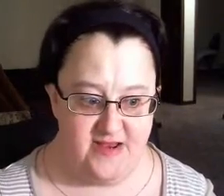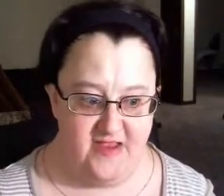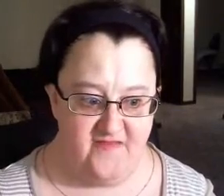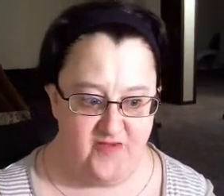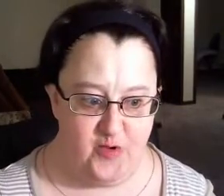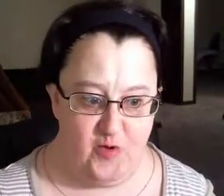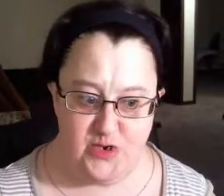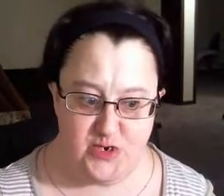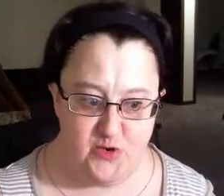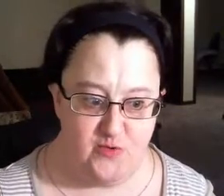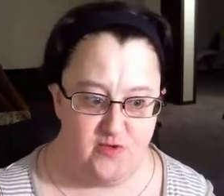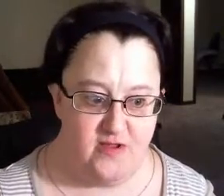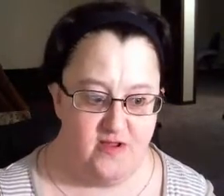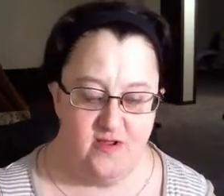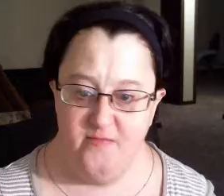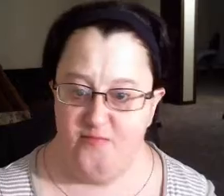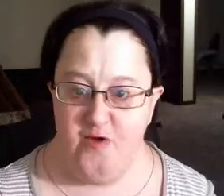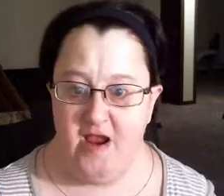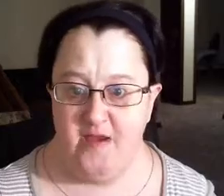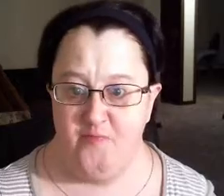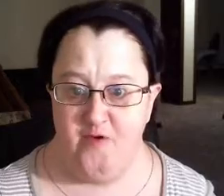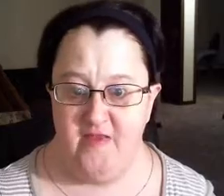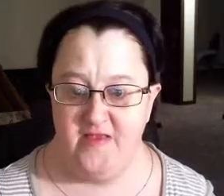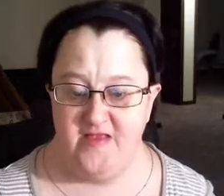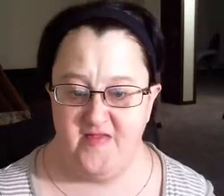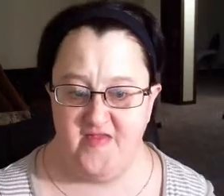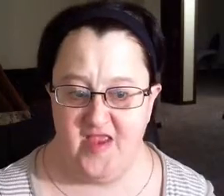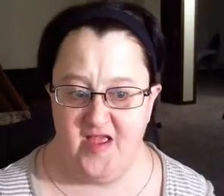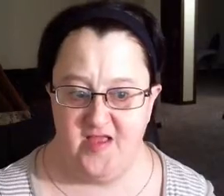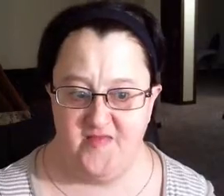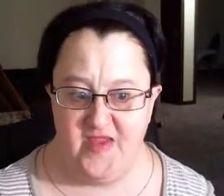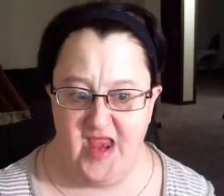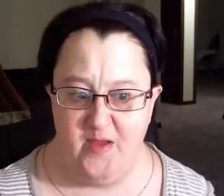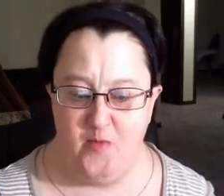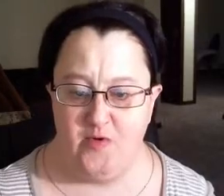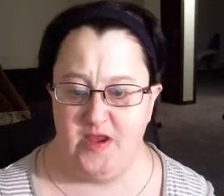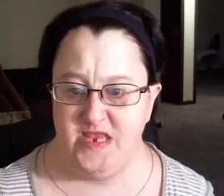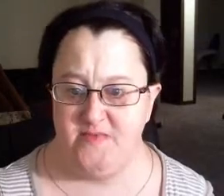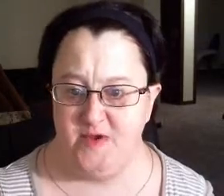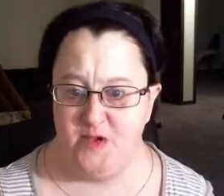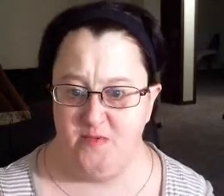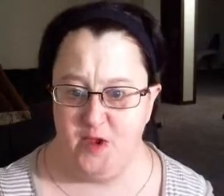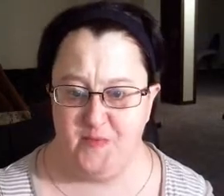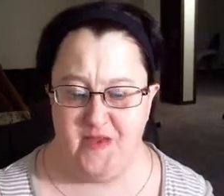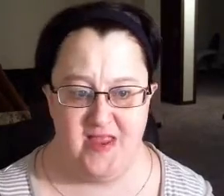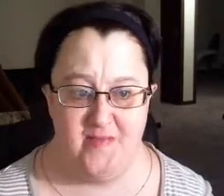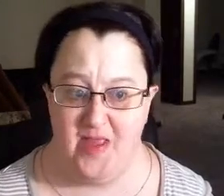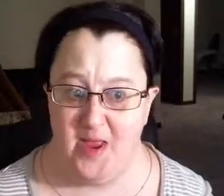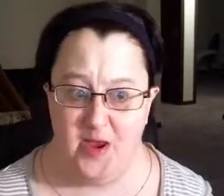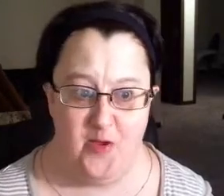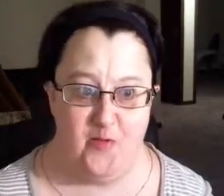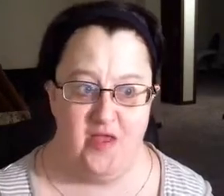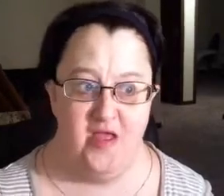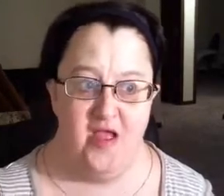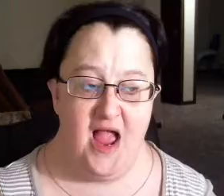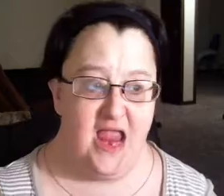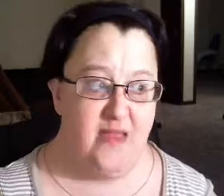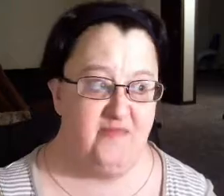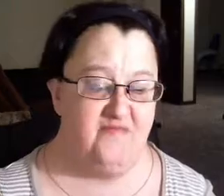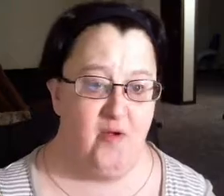if you want to pray pray that that the uh the heat won't get to me too much because i'm telling you i came in from